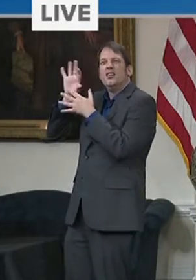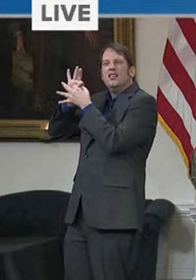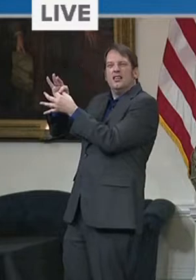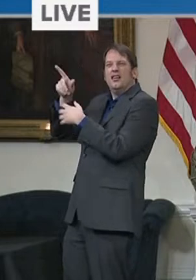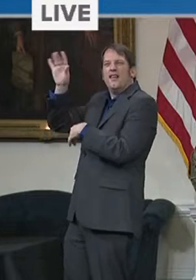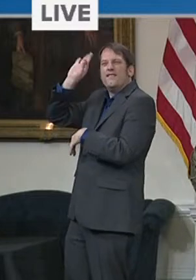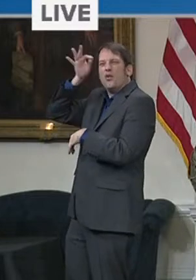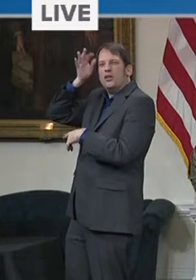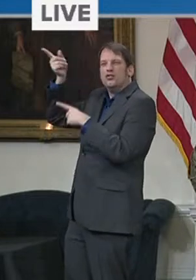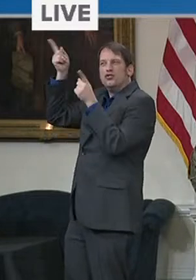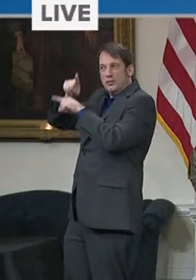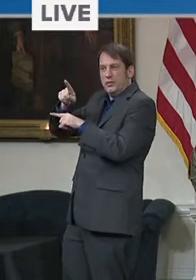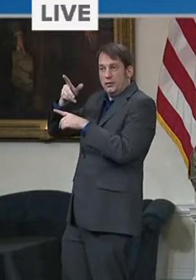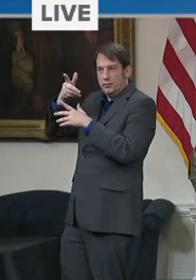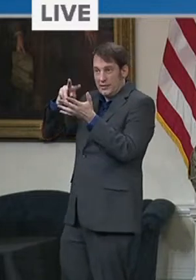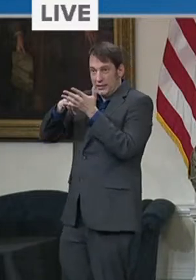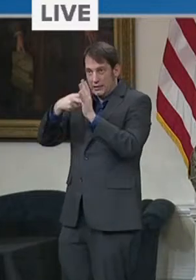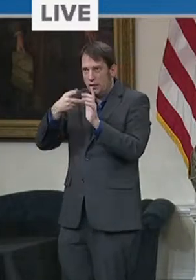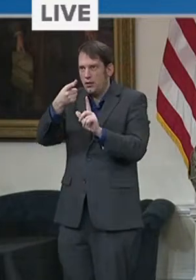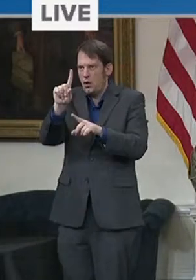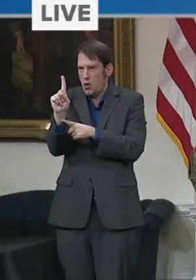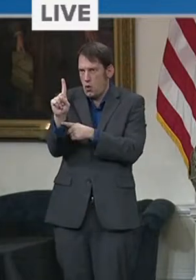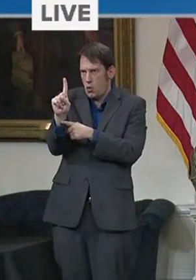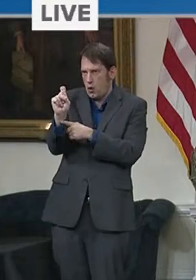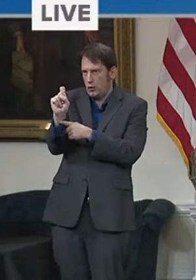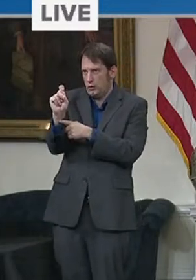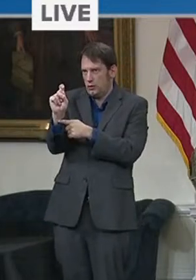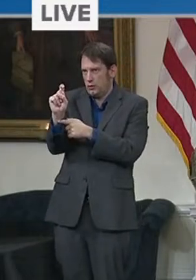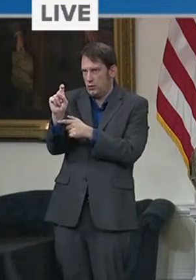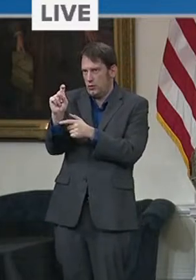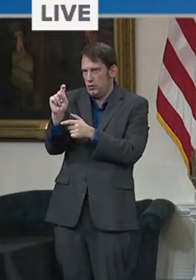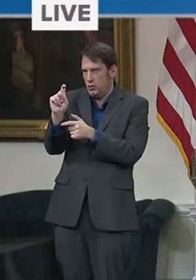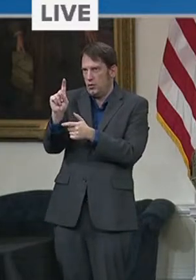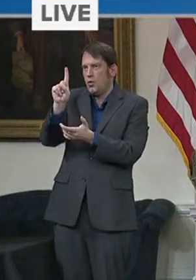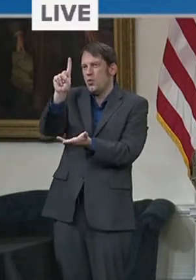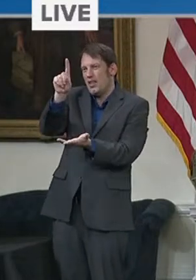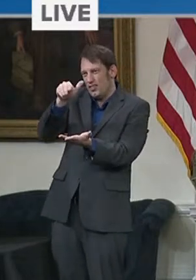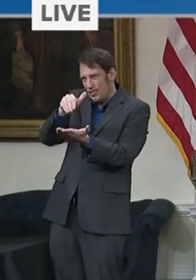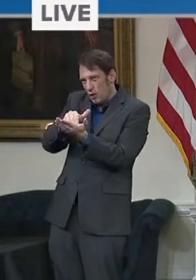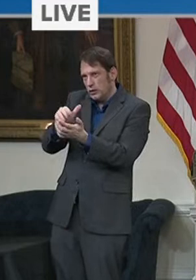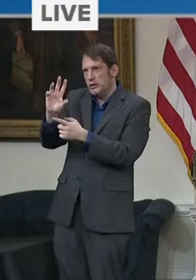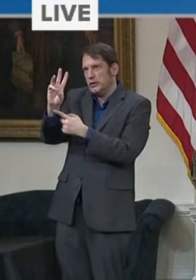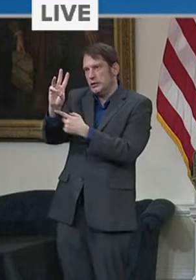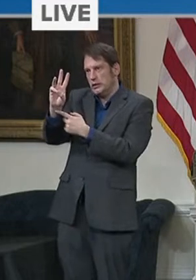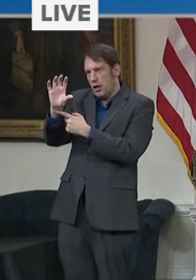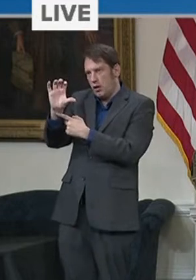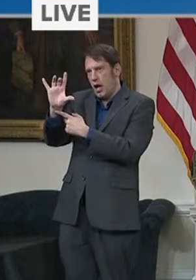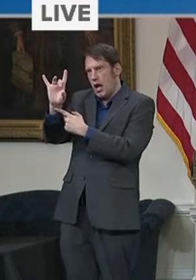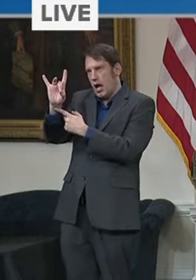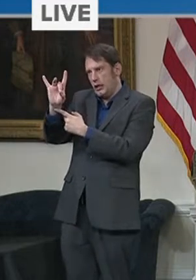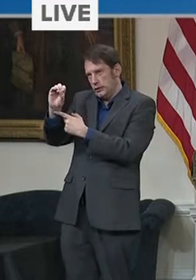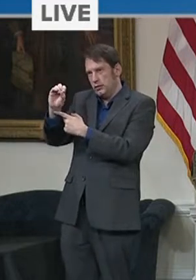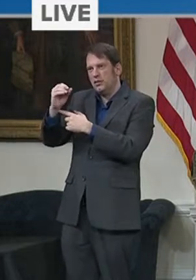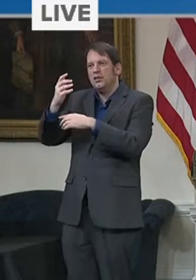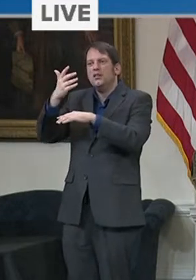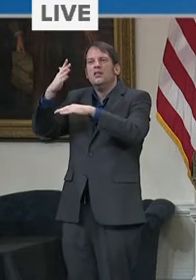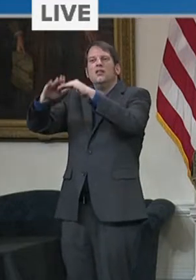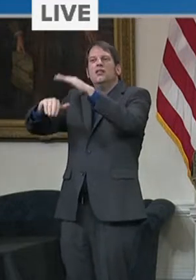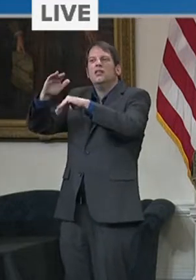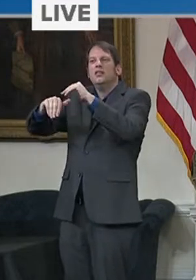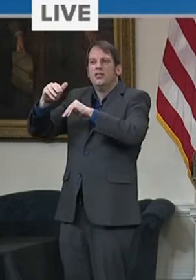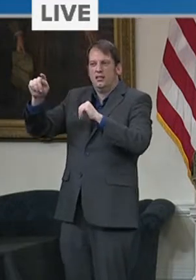the 1,680 assisted living facilities and other long-term care facilities in Maryland.